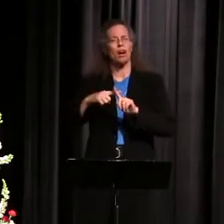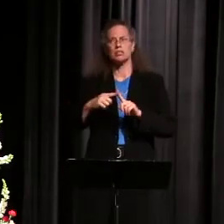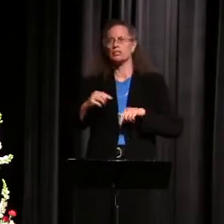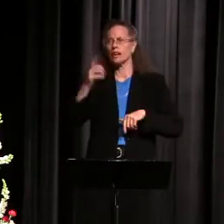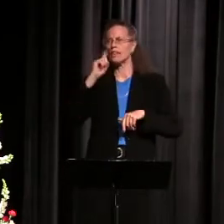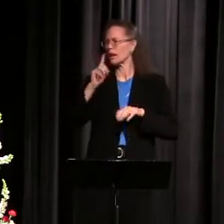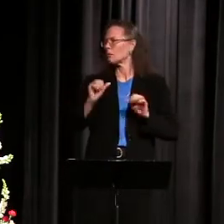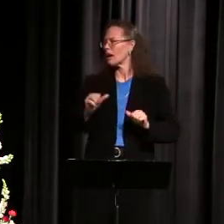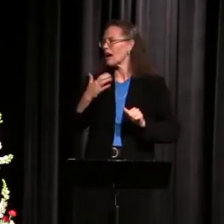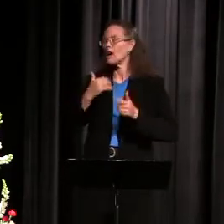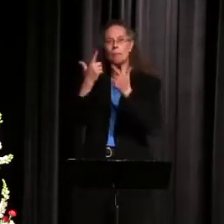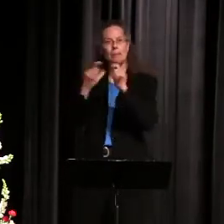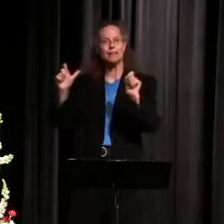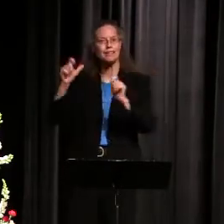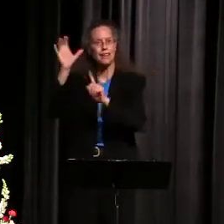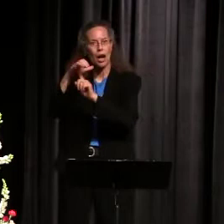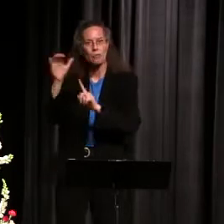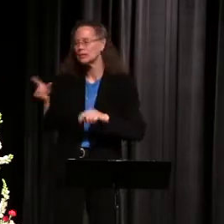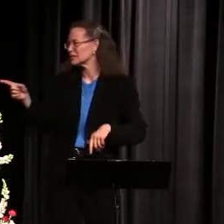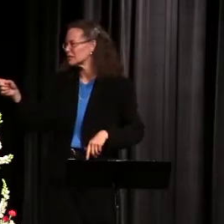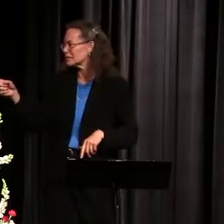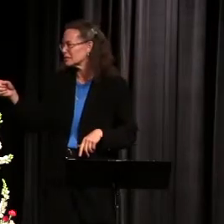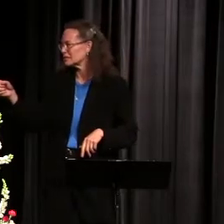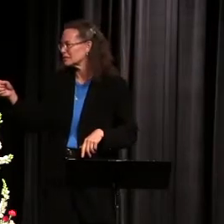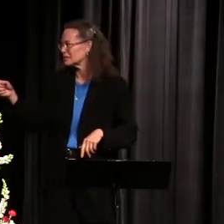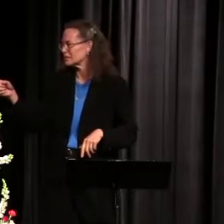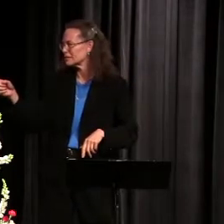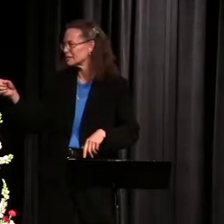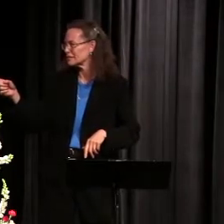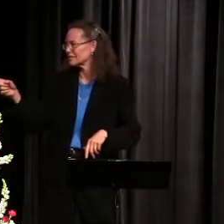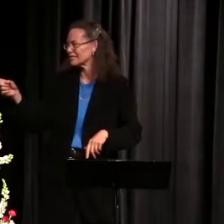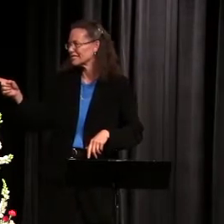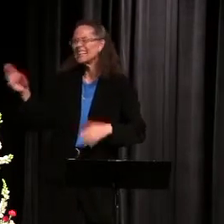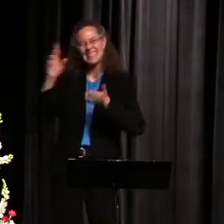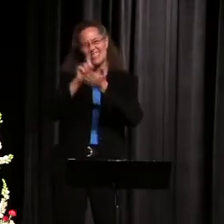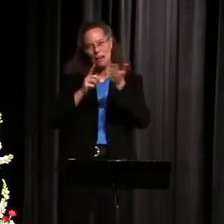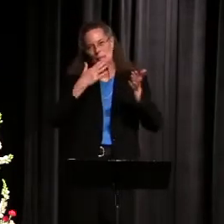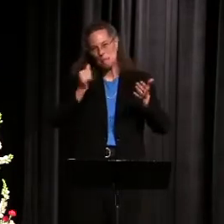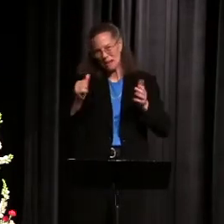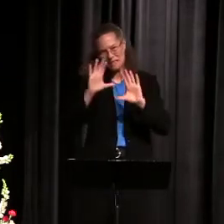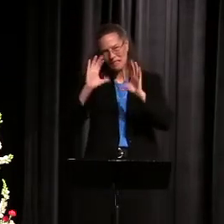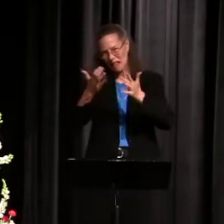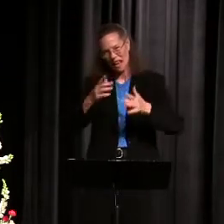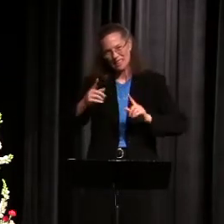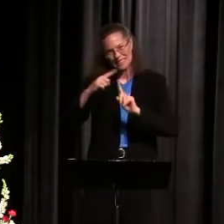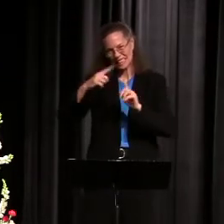possibly, our biggest accomplishment of all, we designed the greatest flash shirt in history.